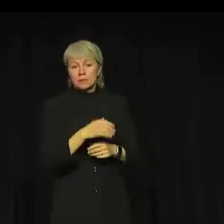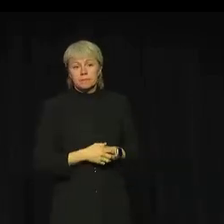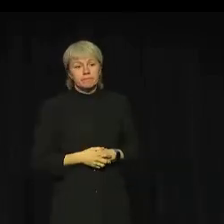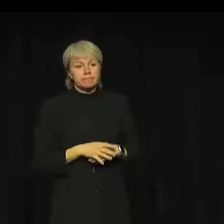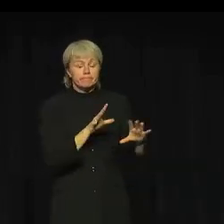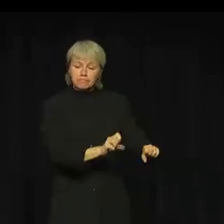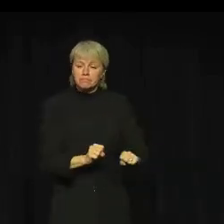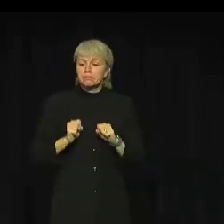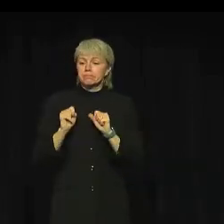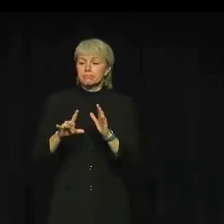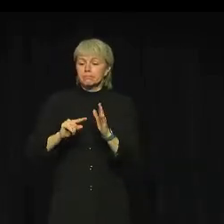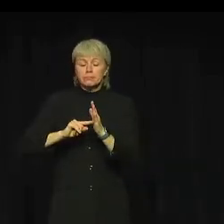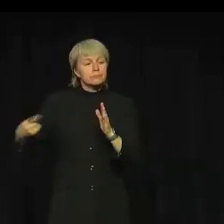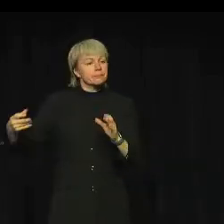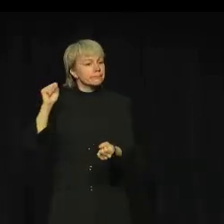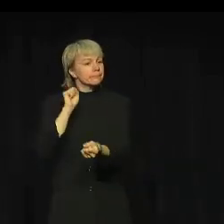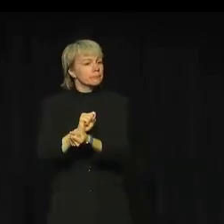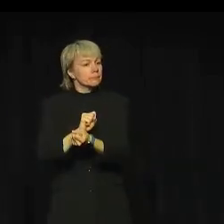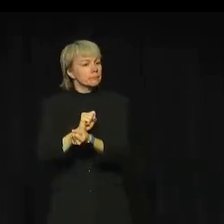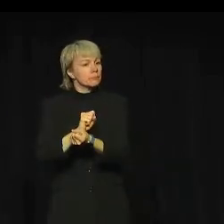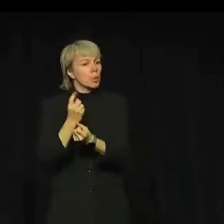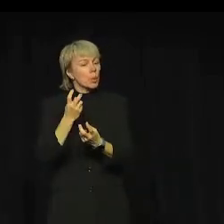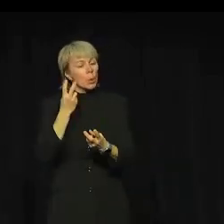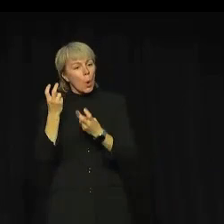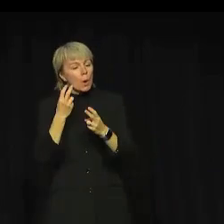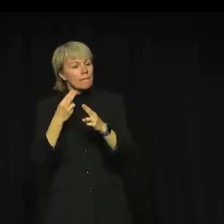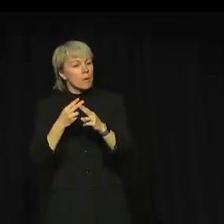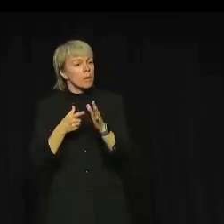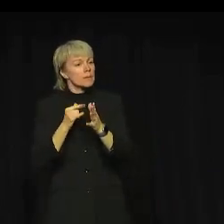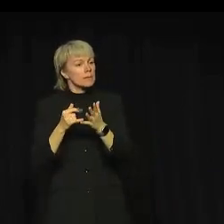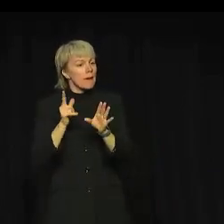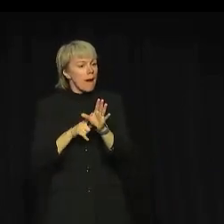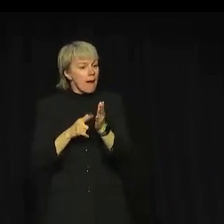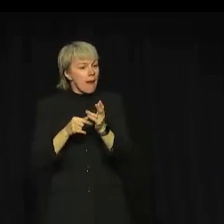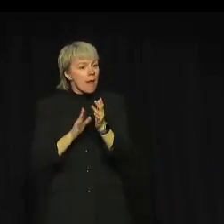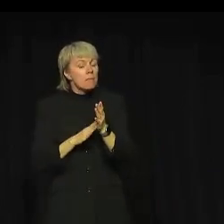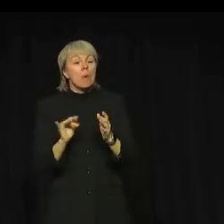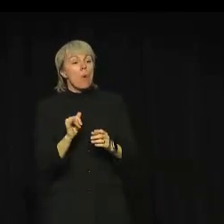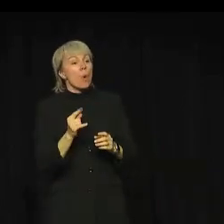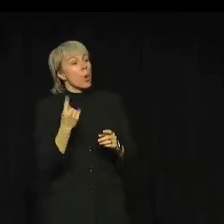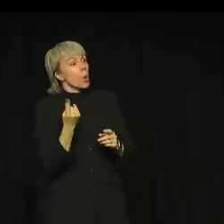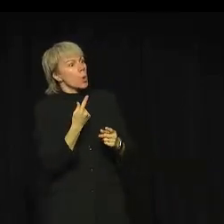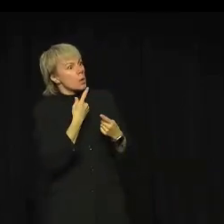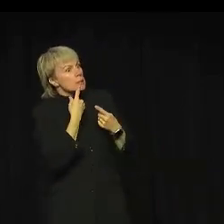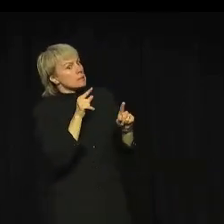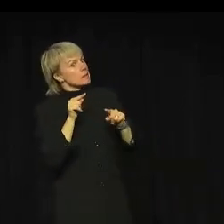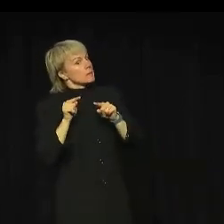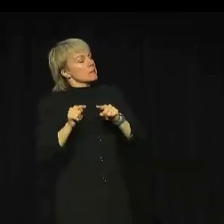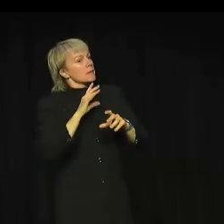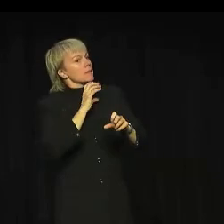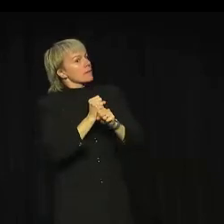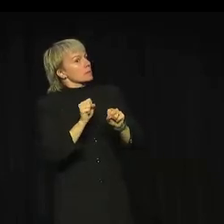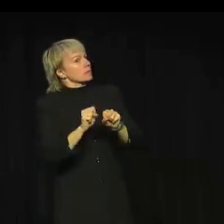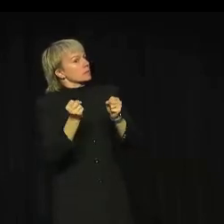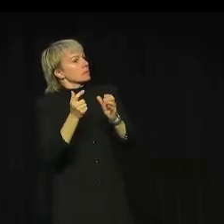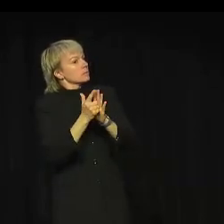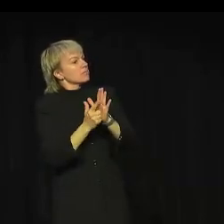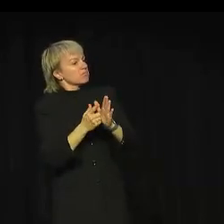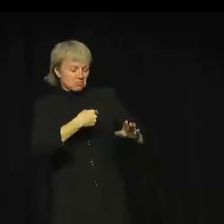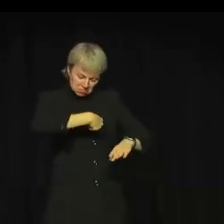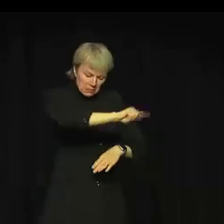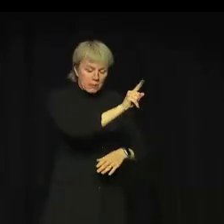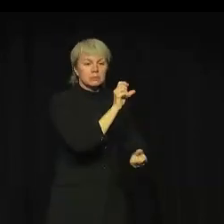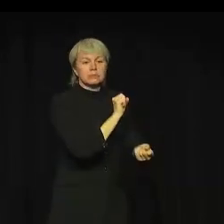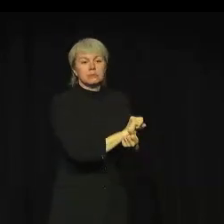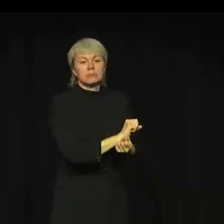asylum seekers to national security laws that send whistleblowers and journalists to prison, to the failure to prevent and prosecute black